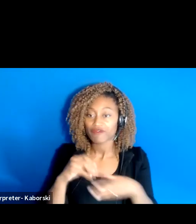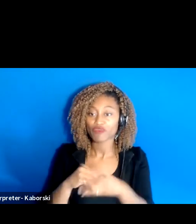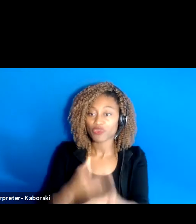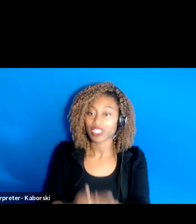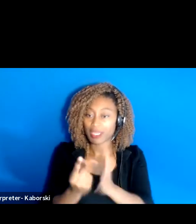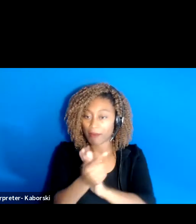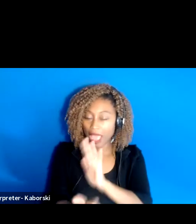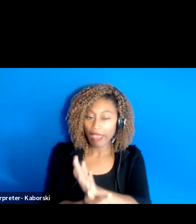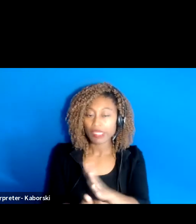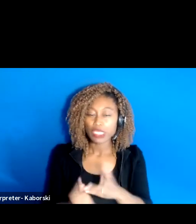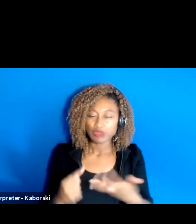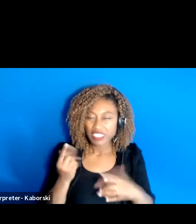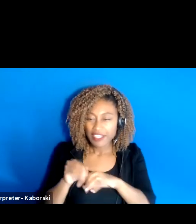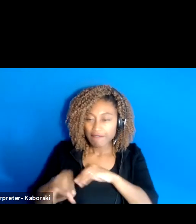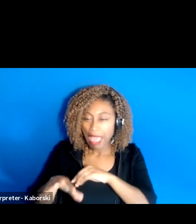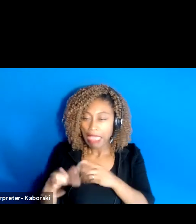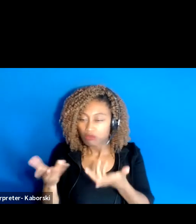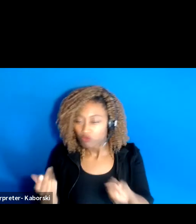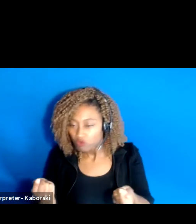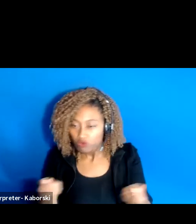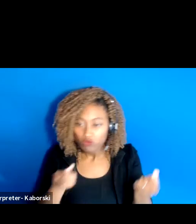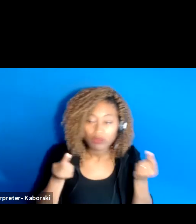while we're doing this, I want you all to think about